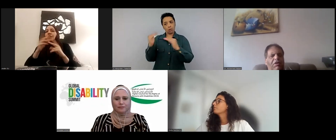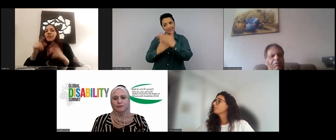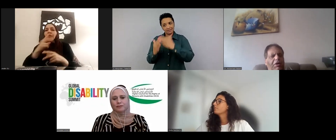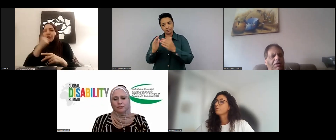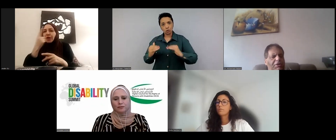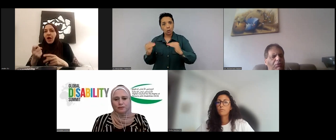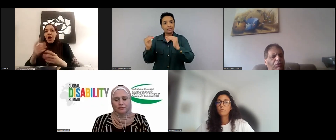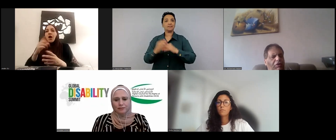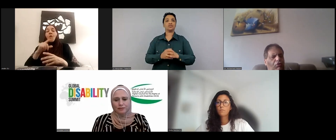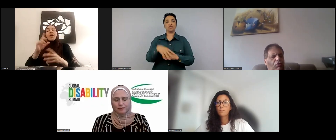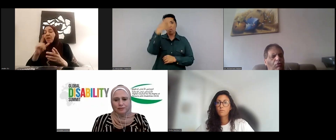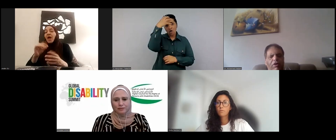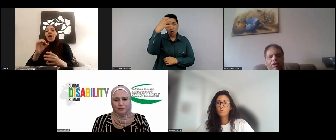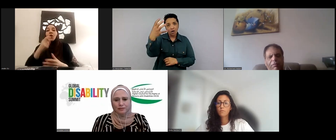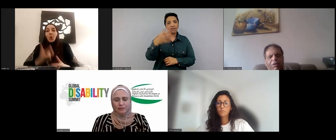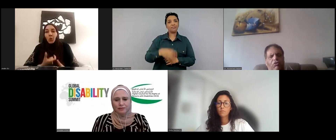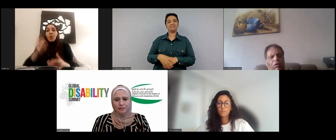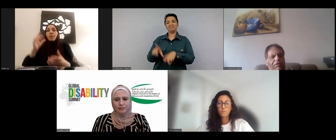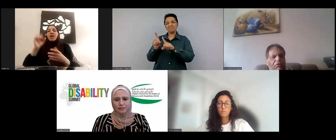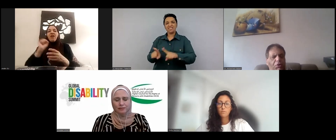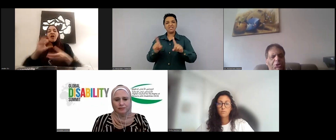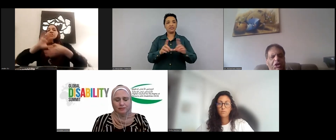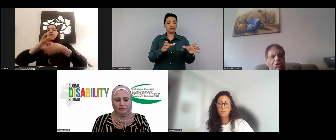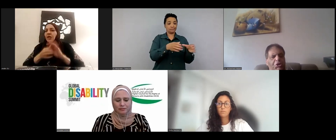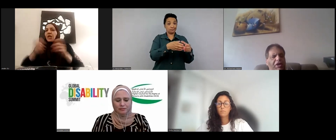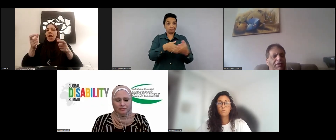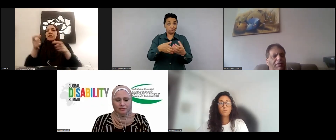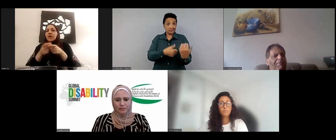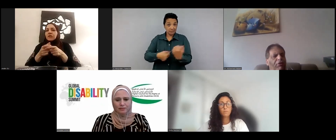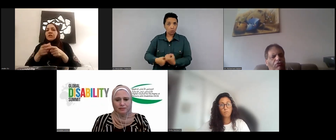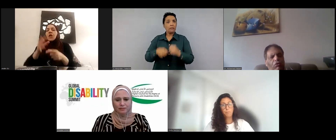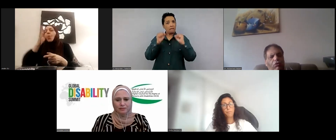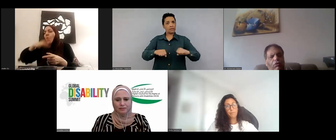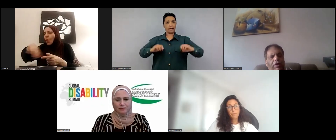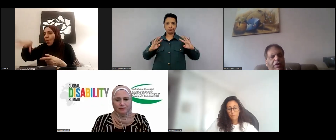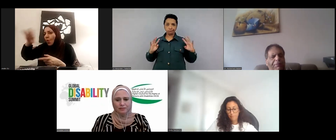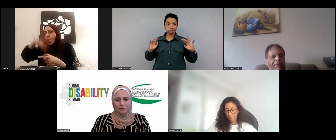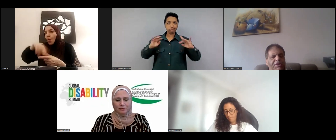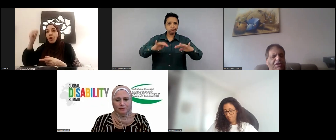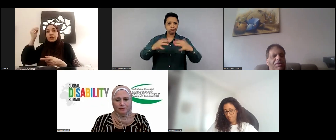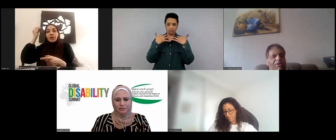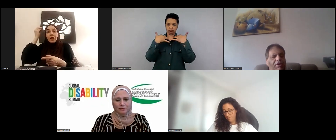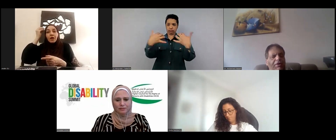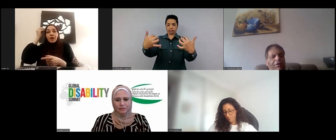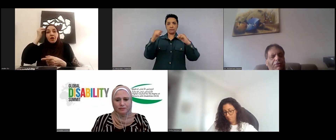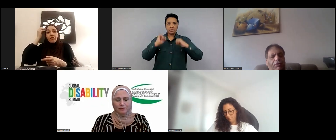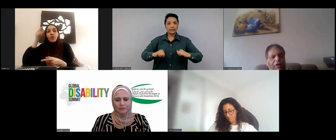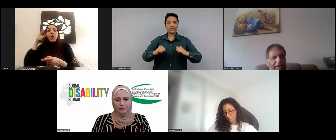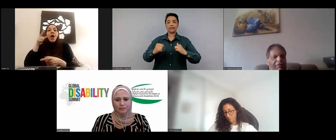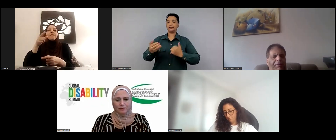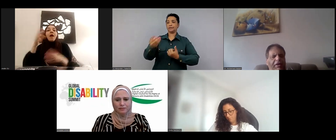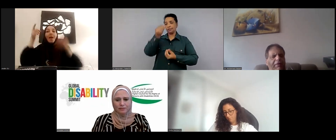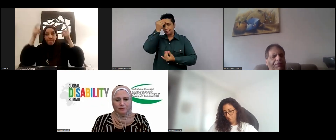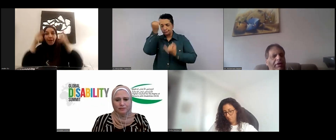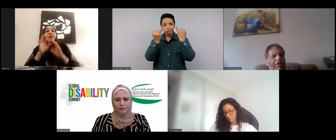decision makers, in order to meet together, to exchange, and to discuss